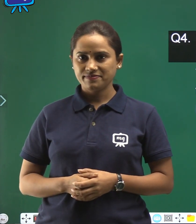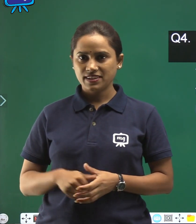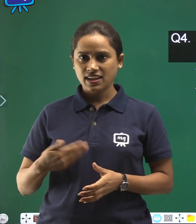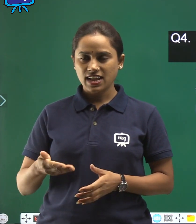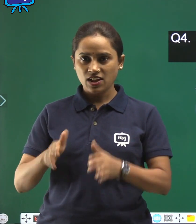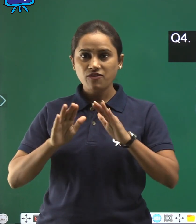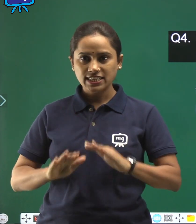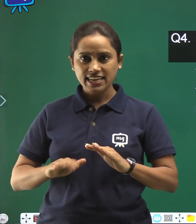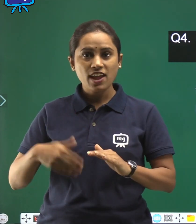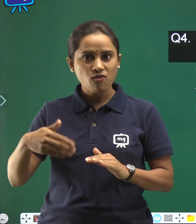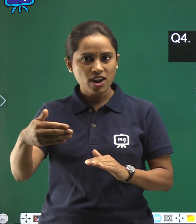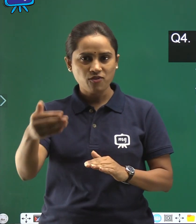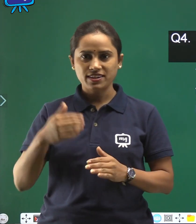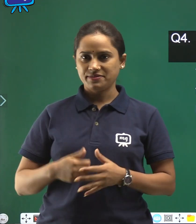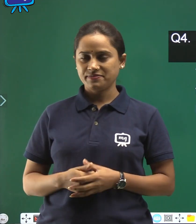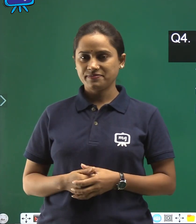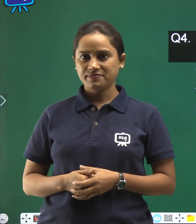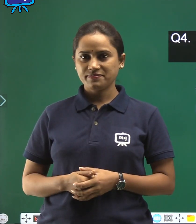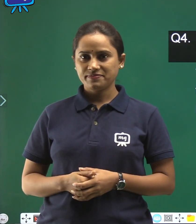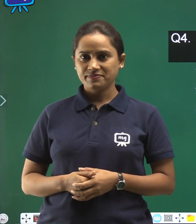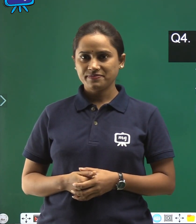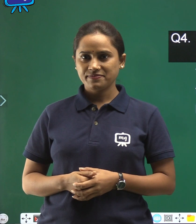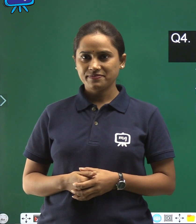will stay forever